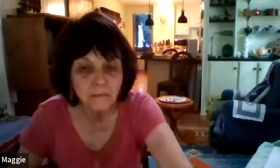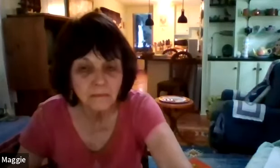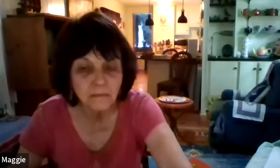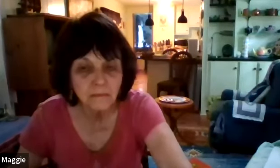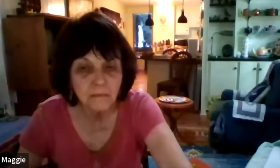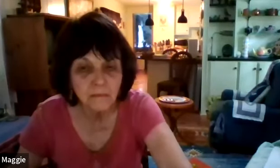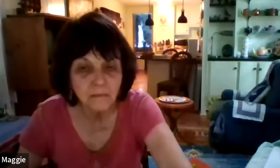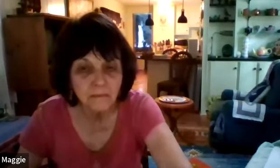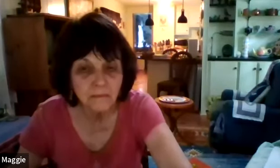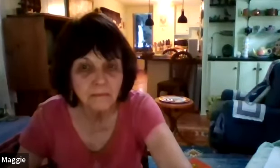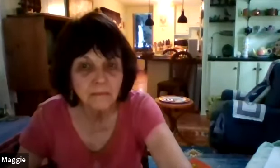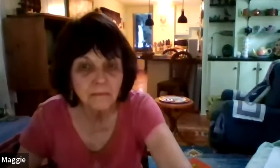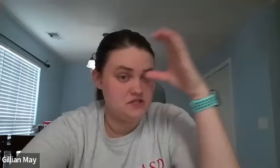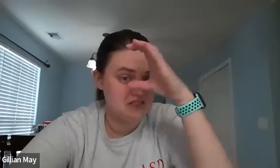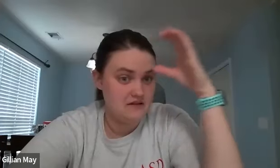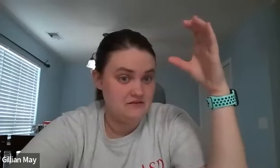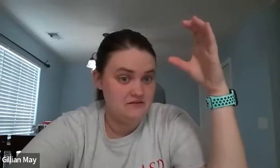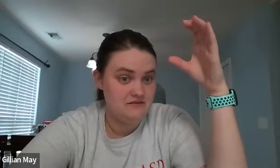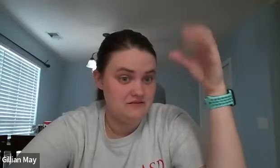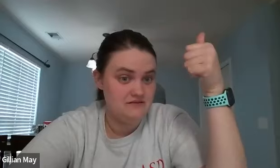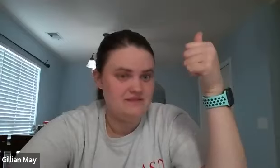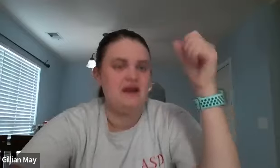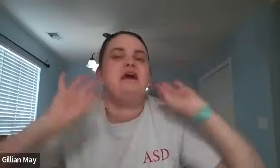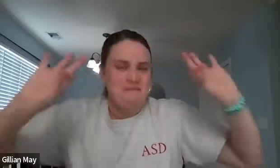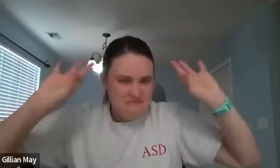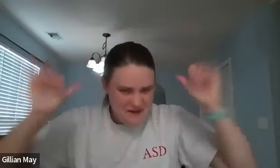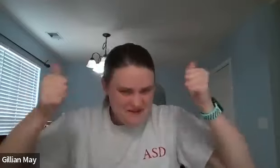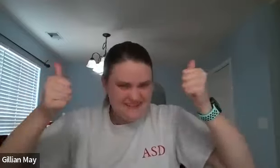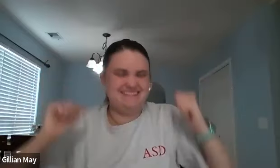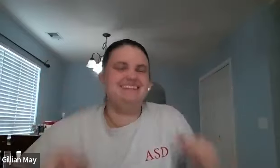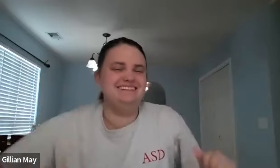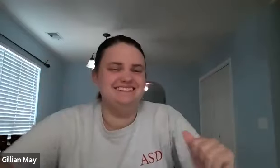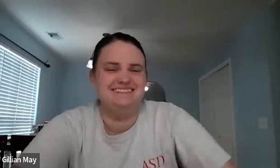So are you able to see the captions now? Okay, perfect.